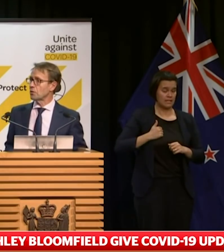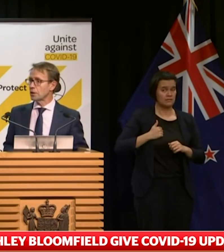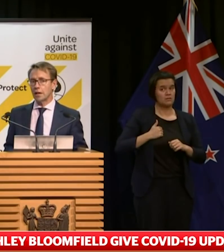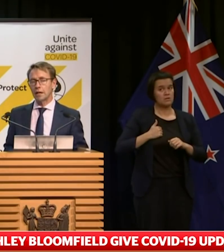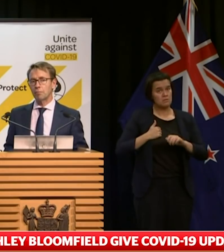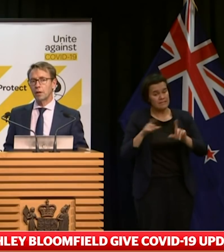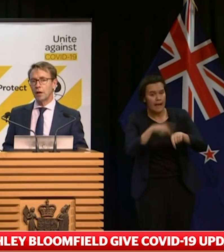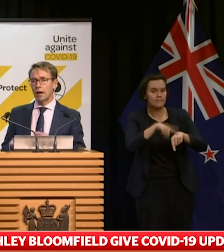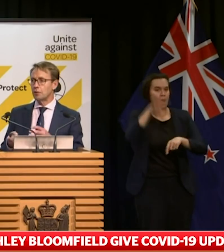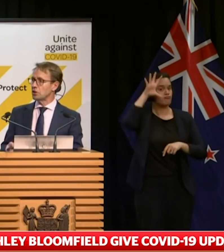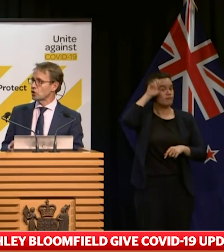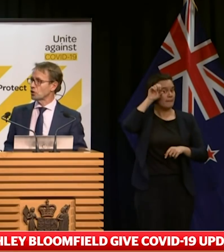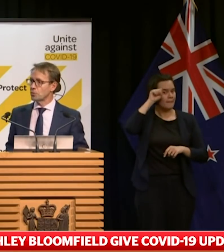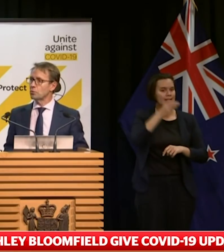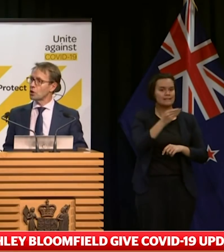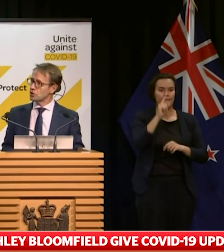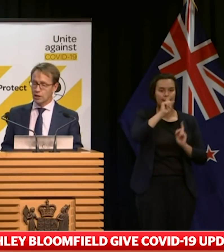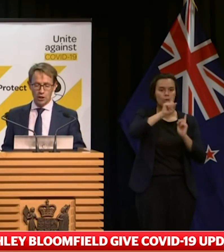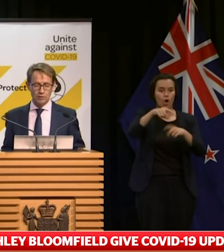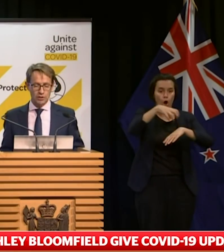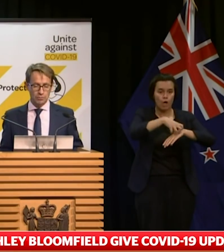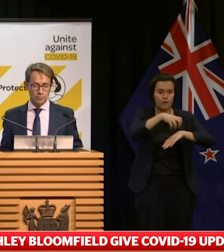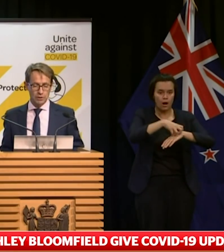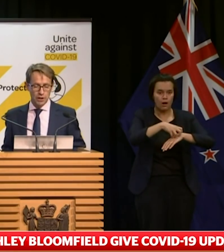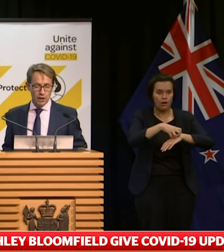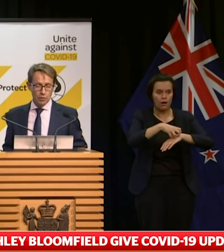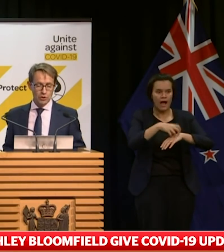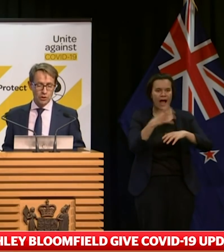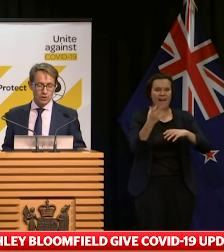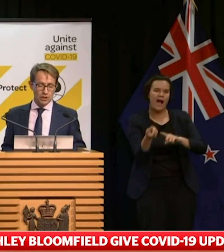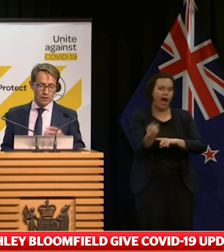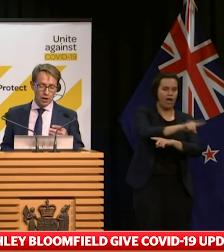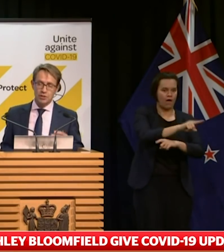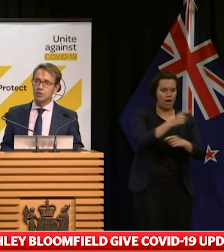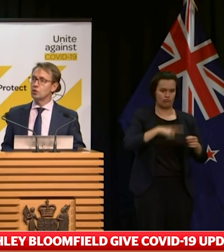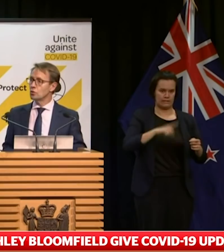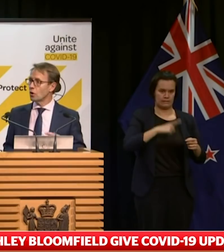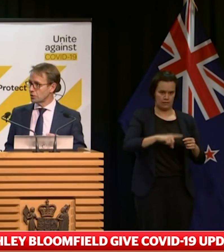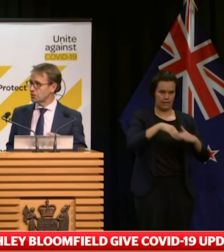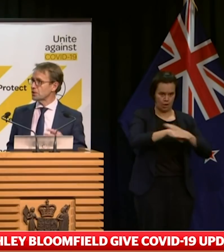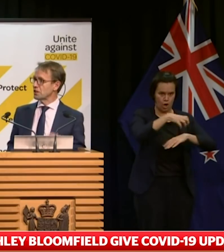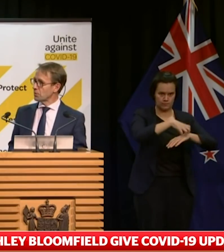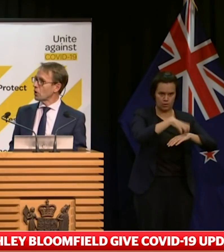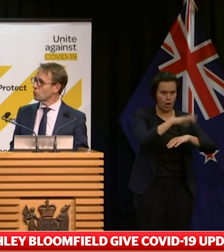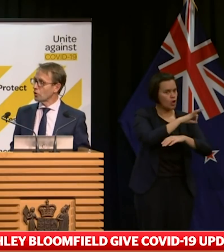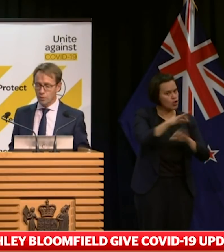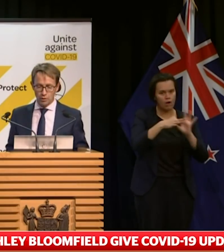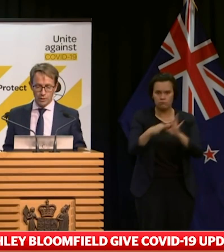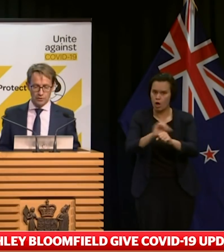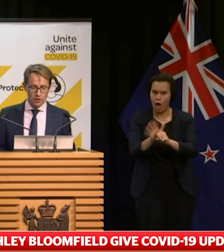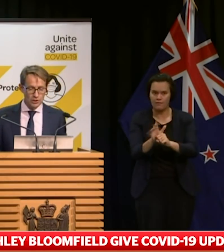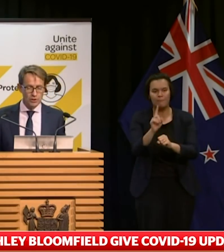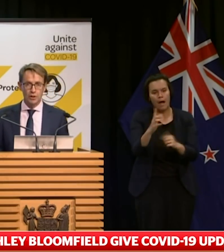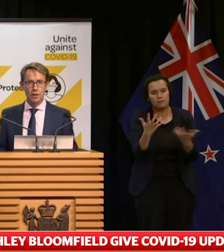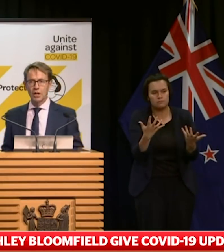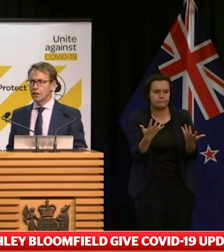not necessarily admitted to hospital because of their COVID symptoms. But also you can see that ICU occupancy is below what the model